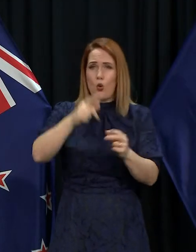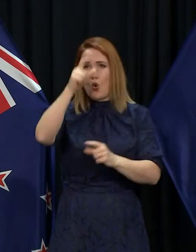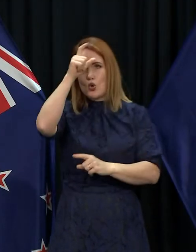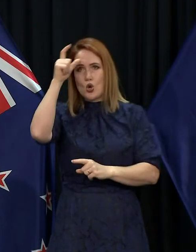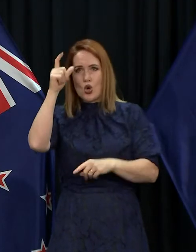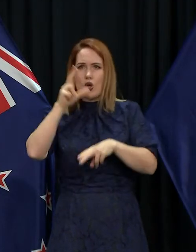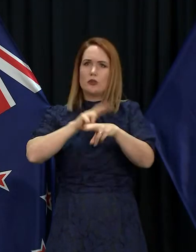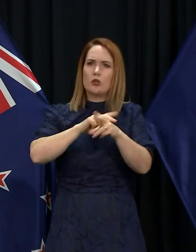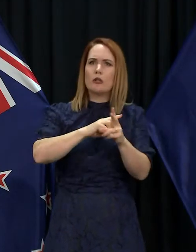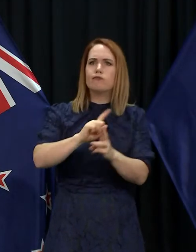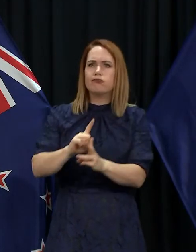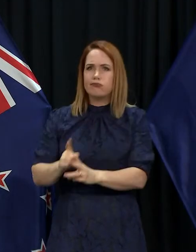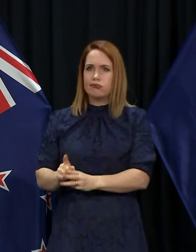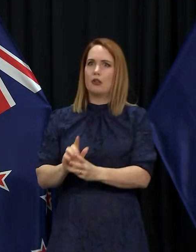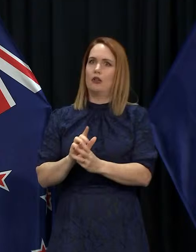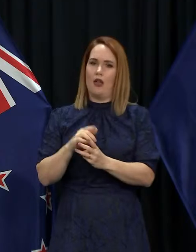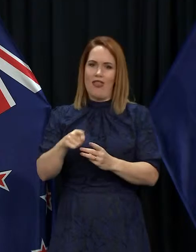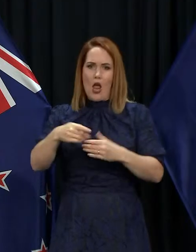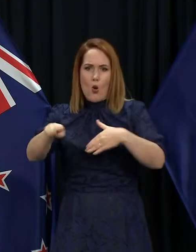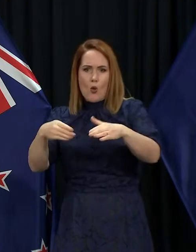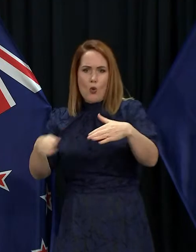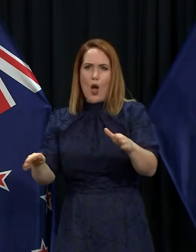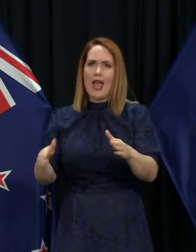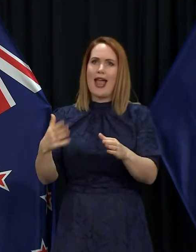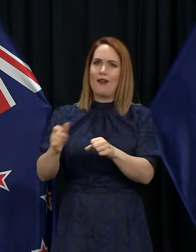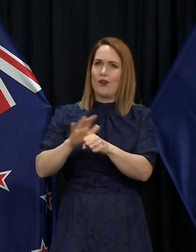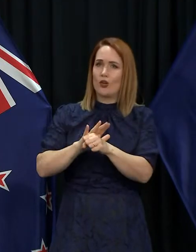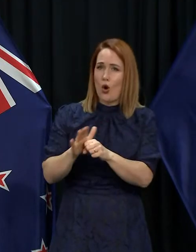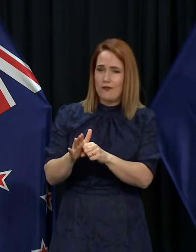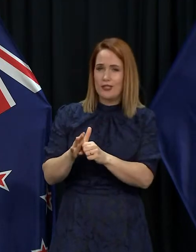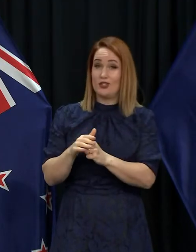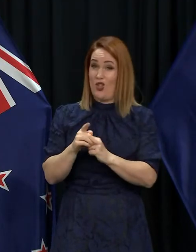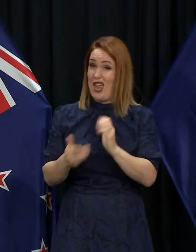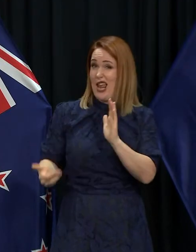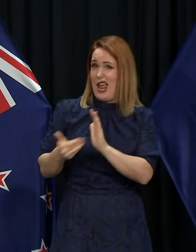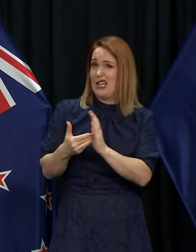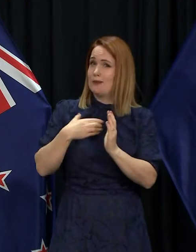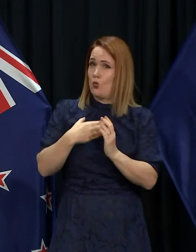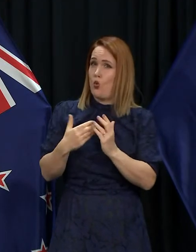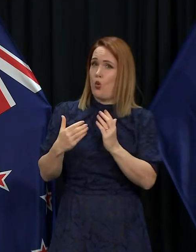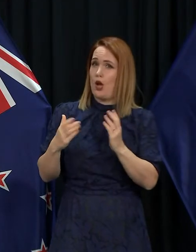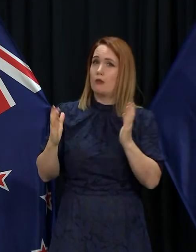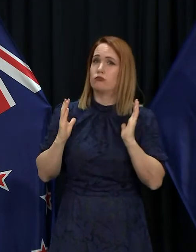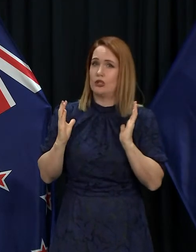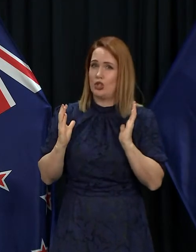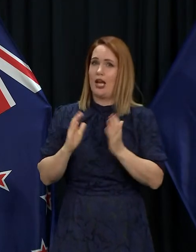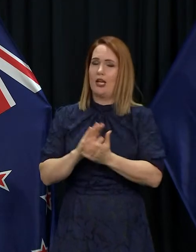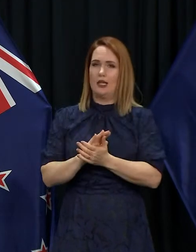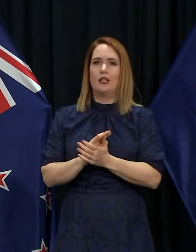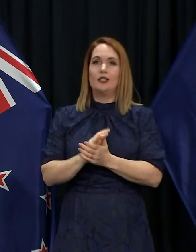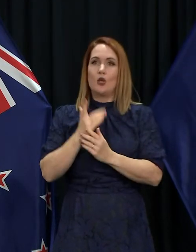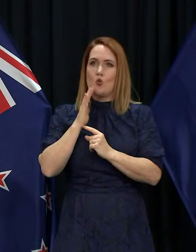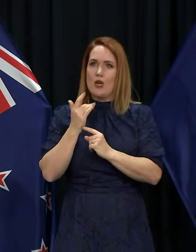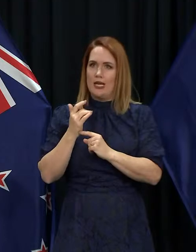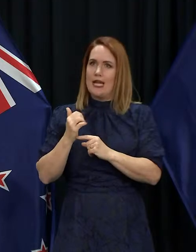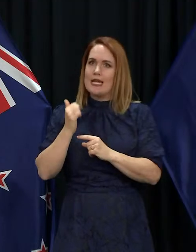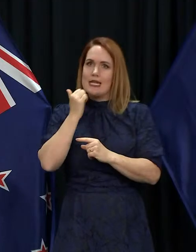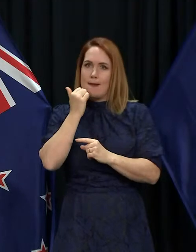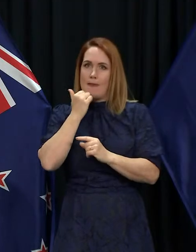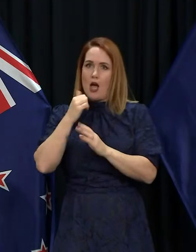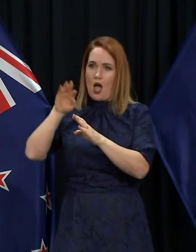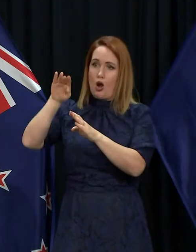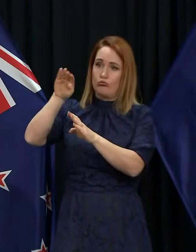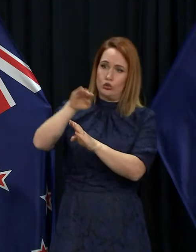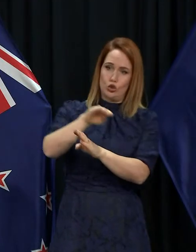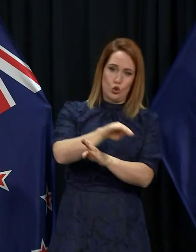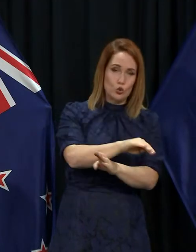cause extra pressure through staff absences. So the more that you come off the side of that peak, overall creates a room in